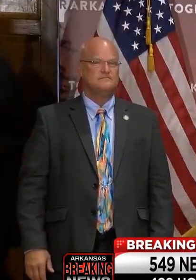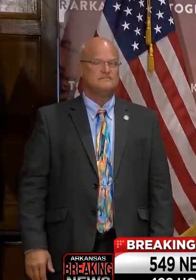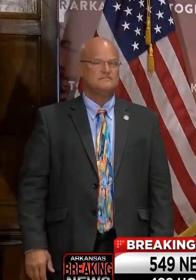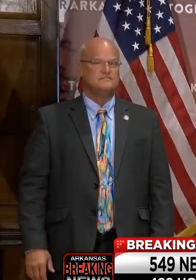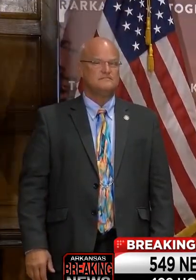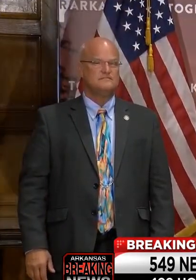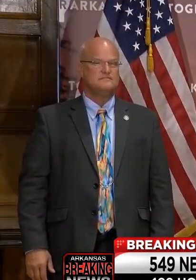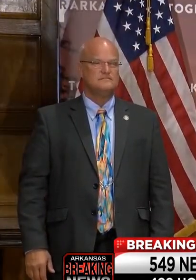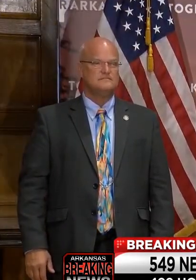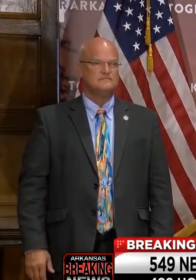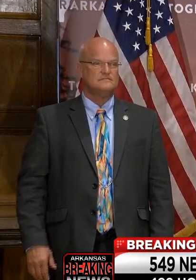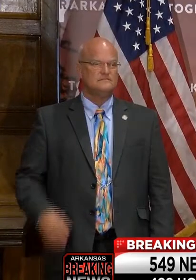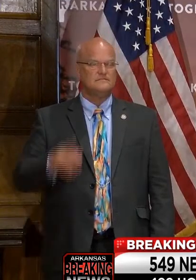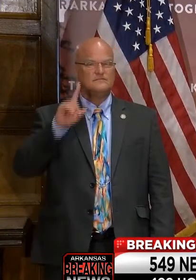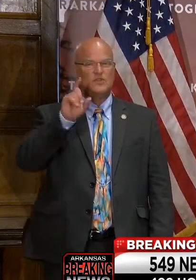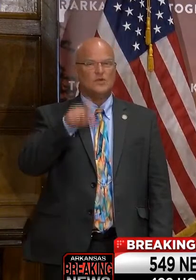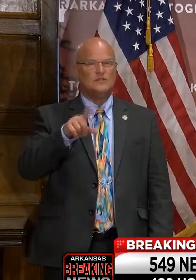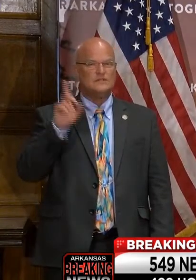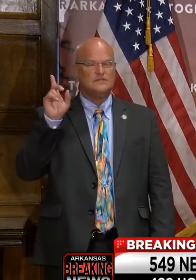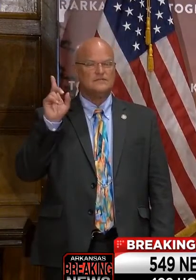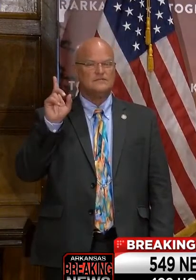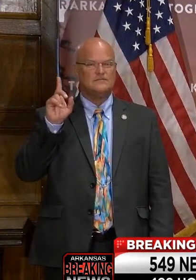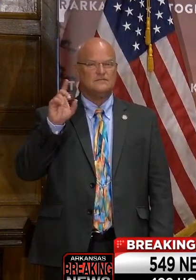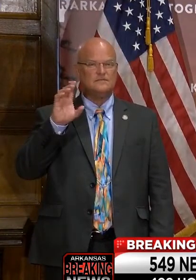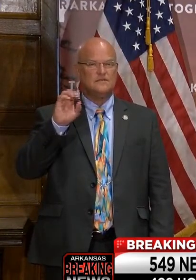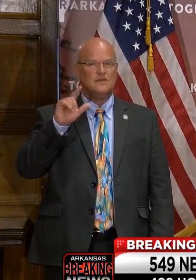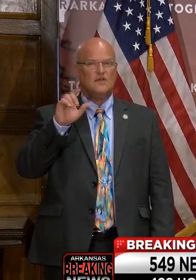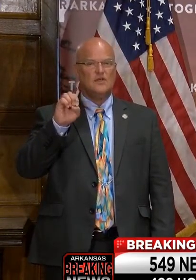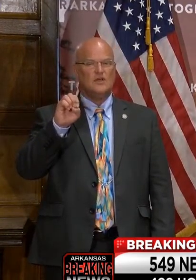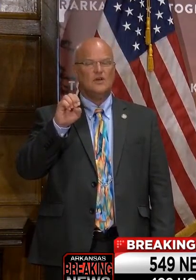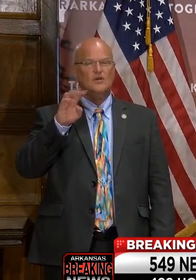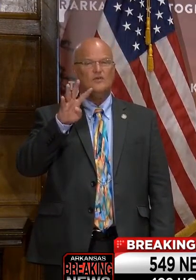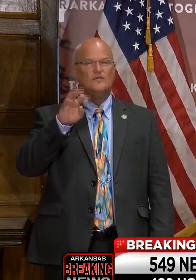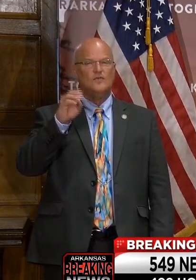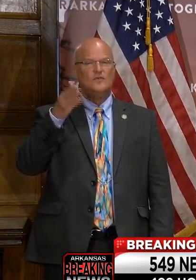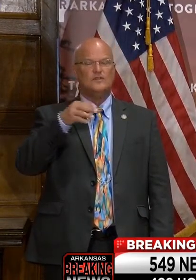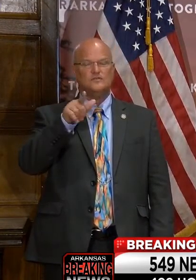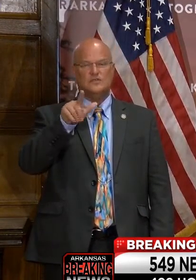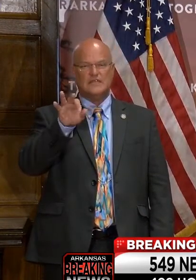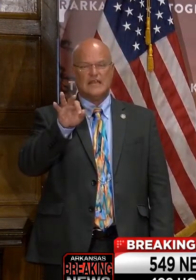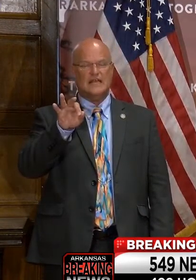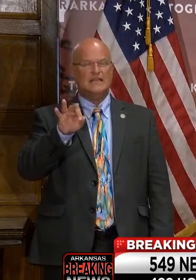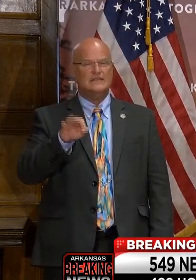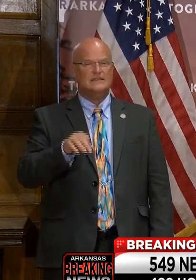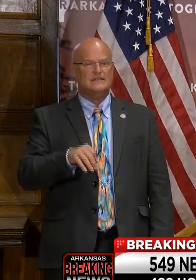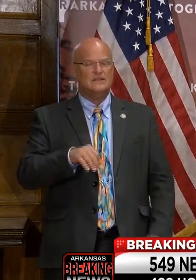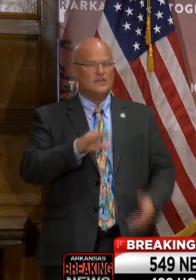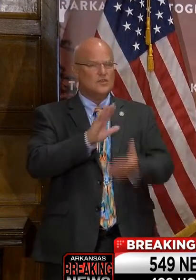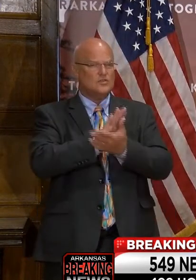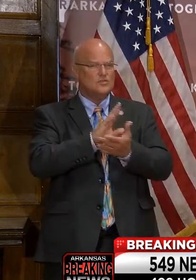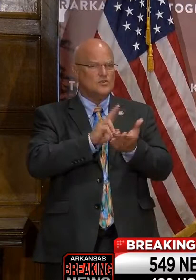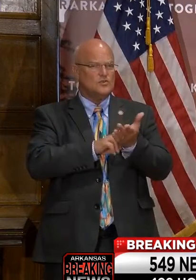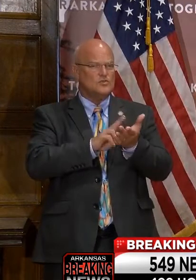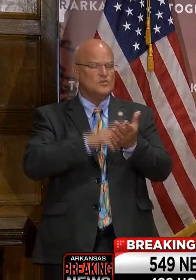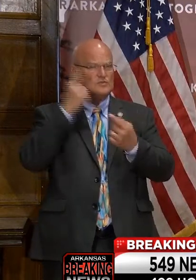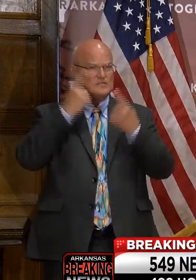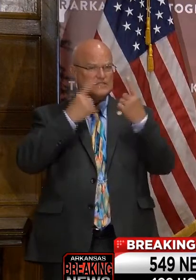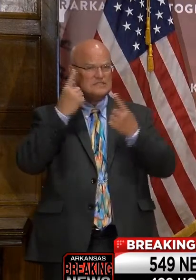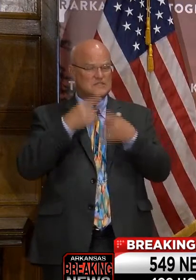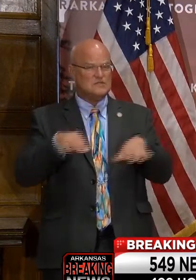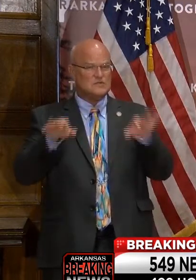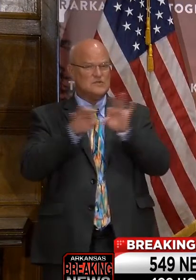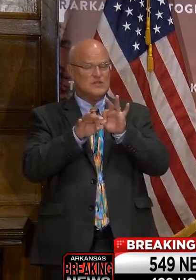Next question. This is Cole with 4029 News. Since school nurses are being considered